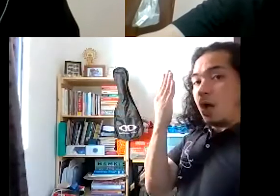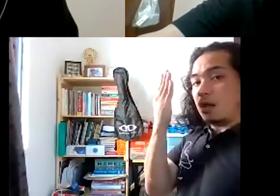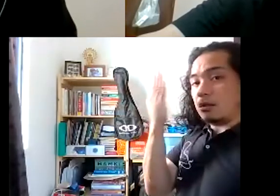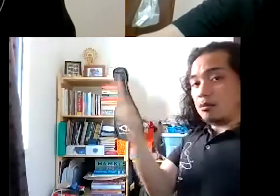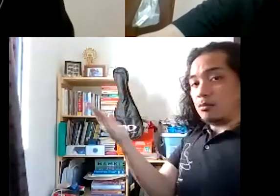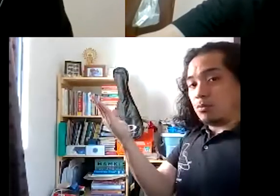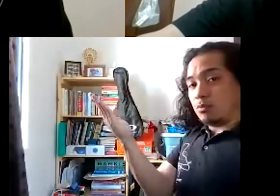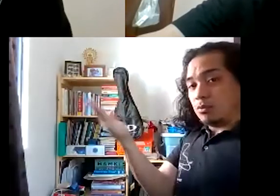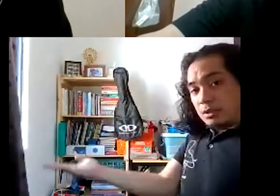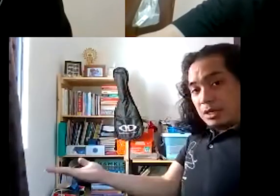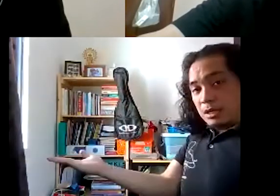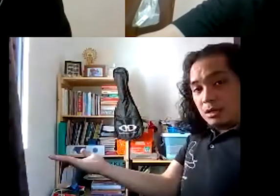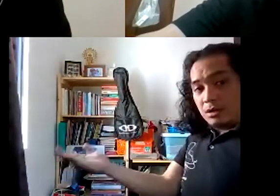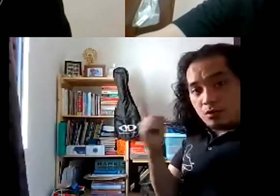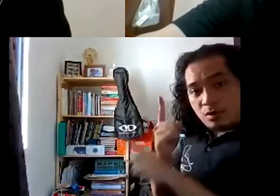even with